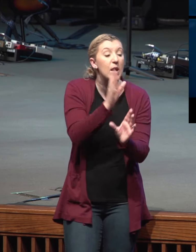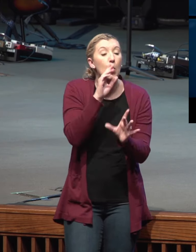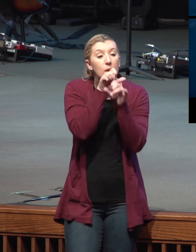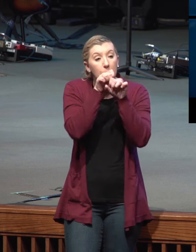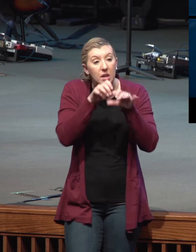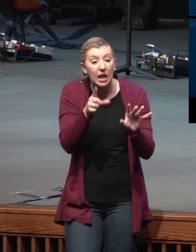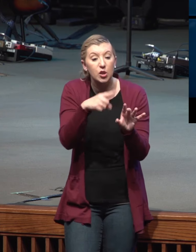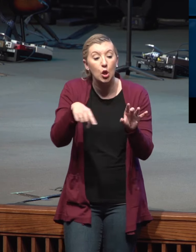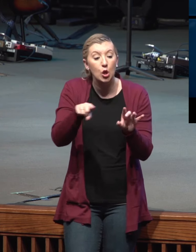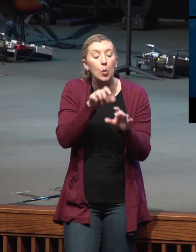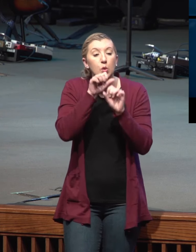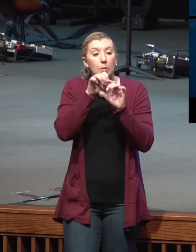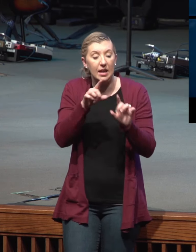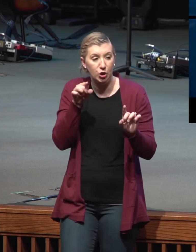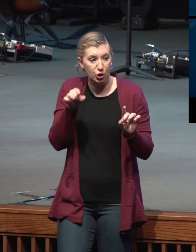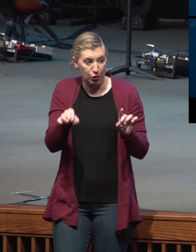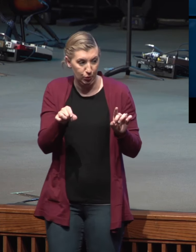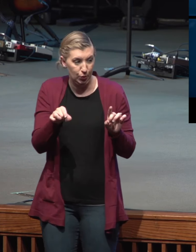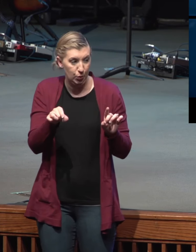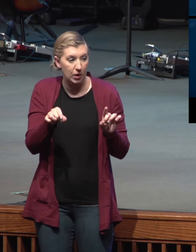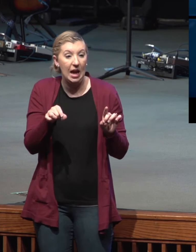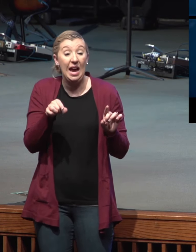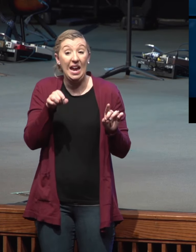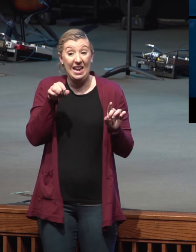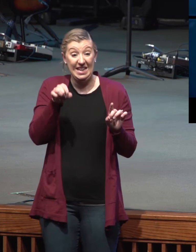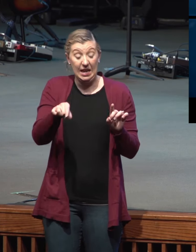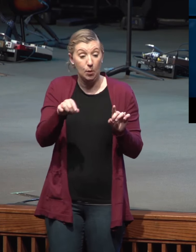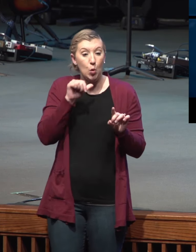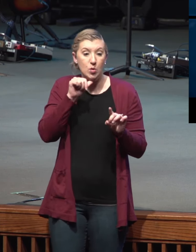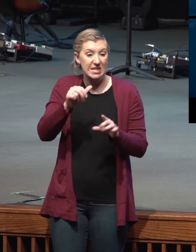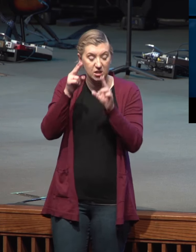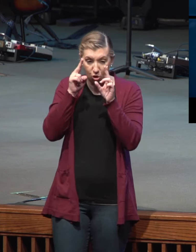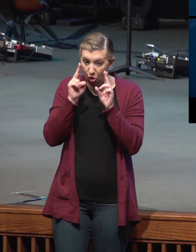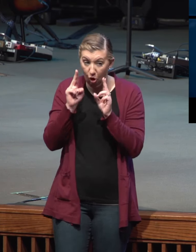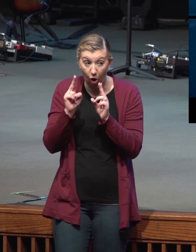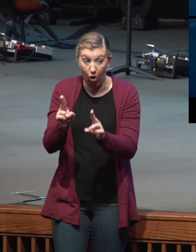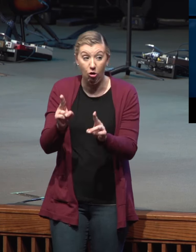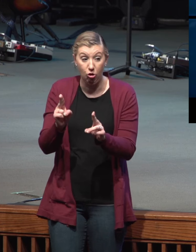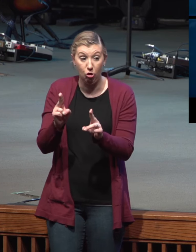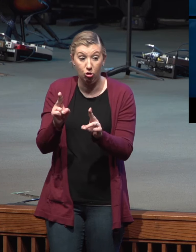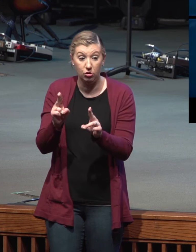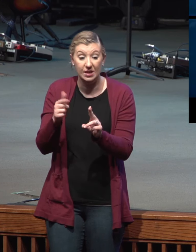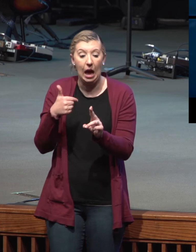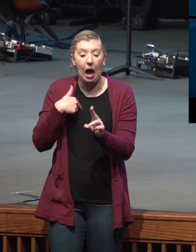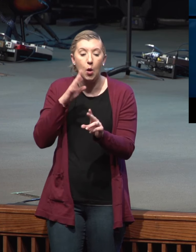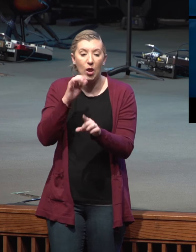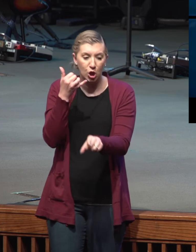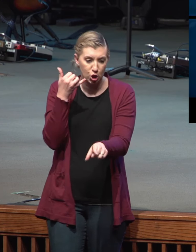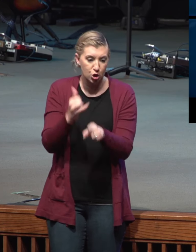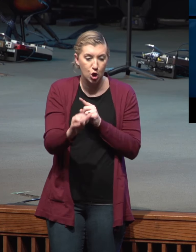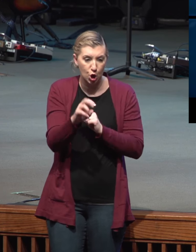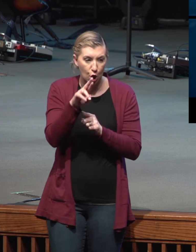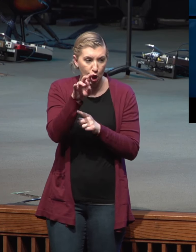bless those who bless you, and him who dishonors you, I will curse.